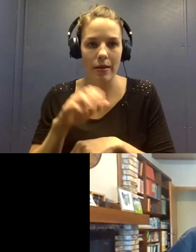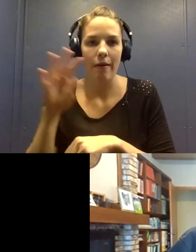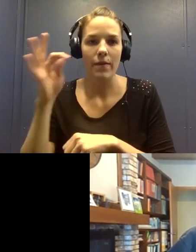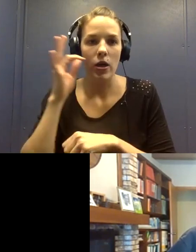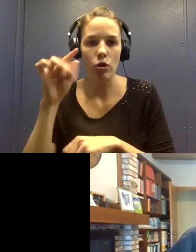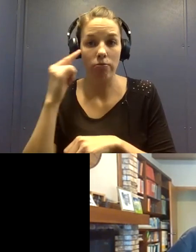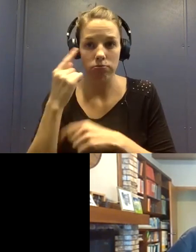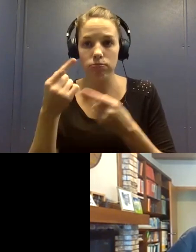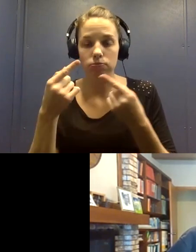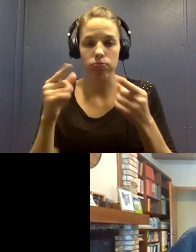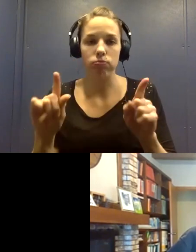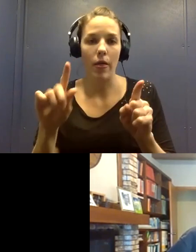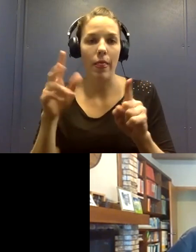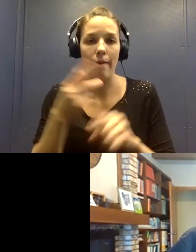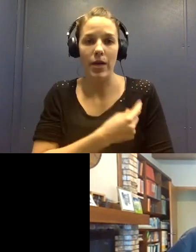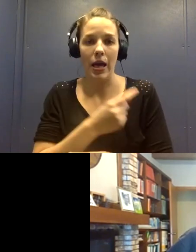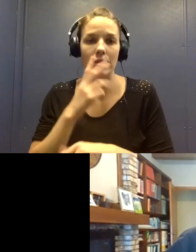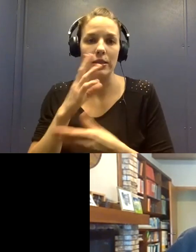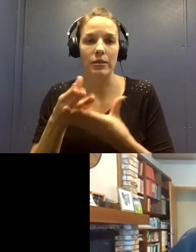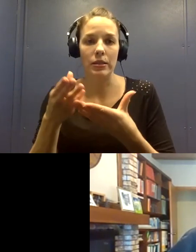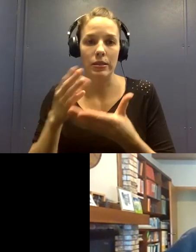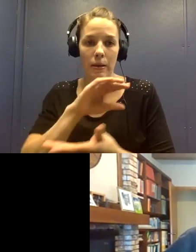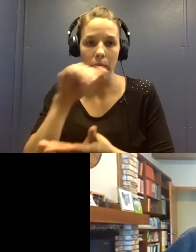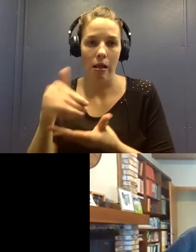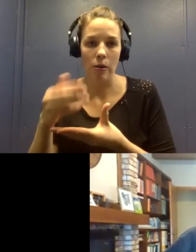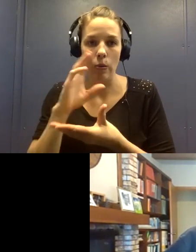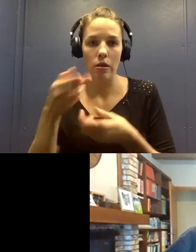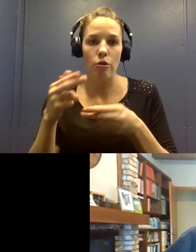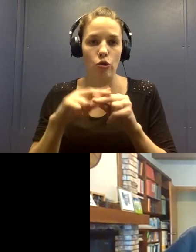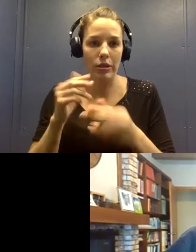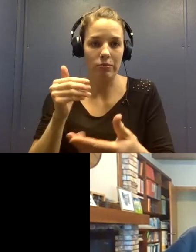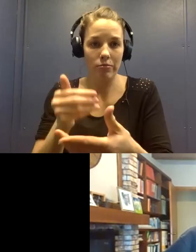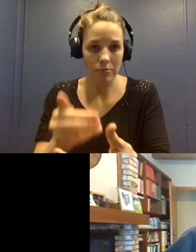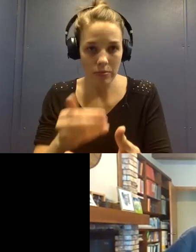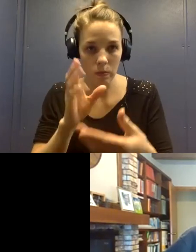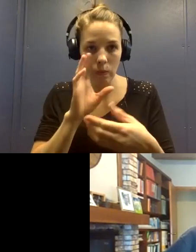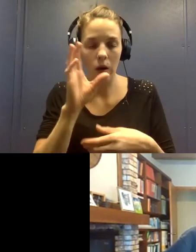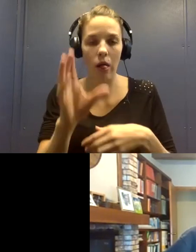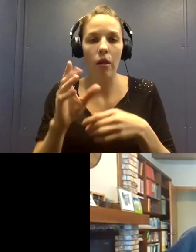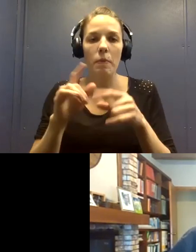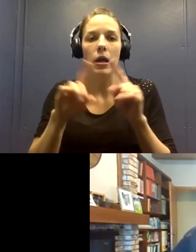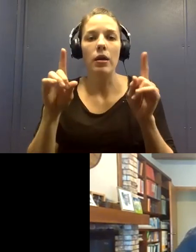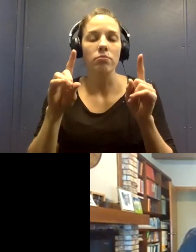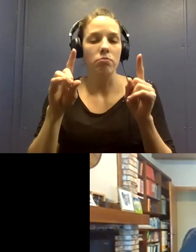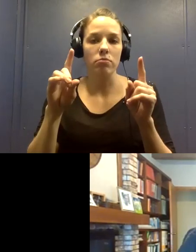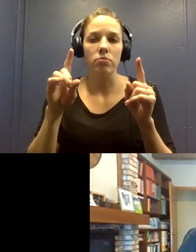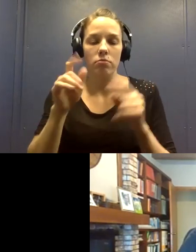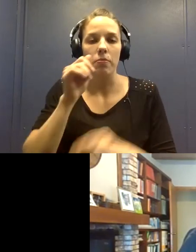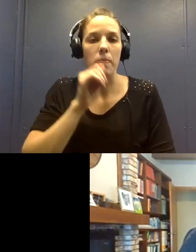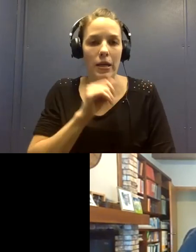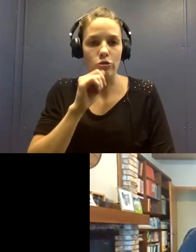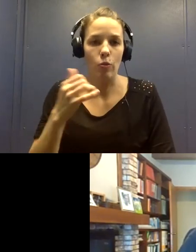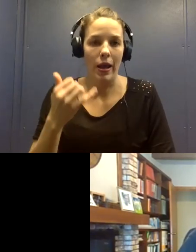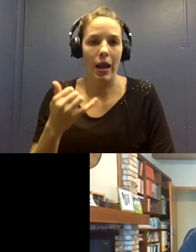has said the vaccine supply will increase in the coming weeks and months, but until then, we ask you remain patient and wait